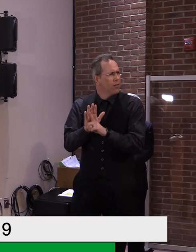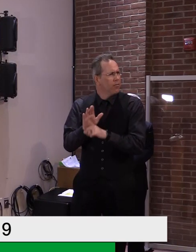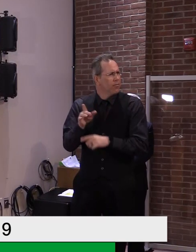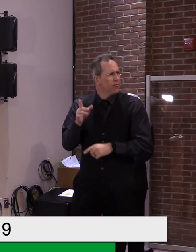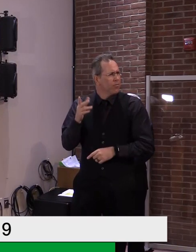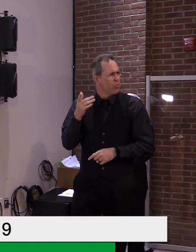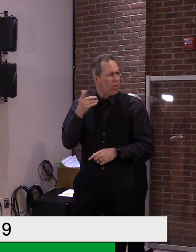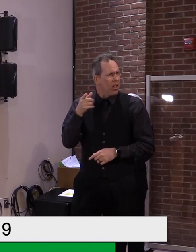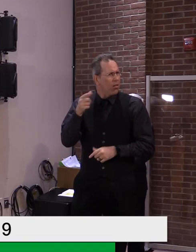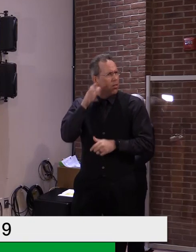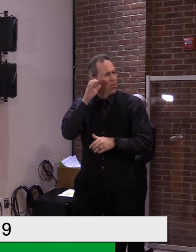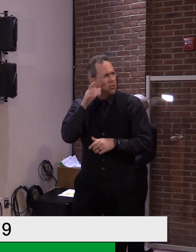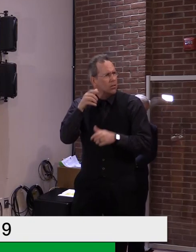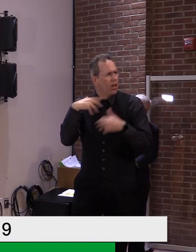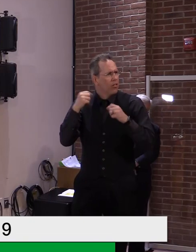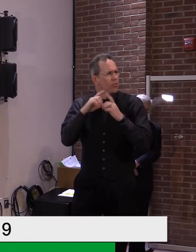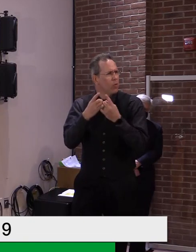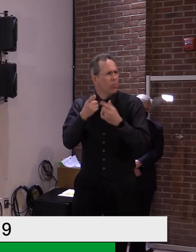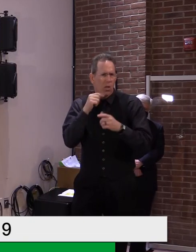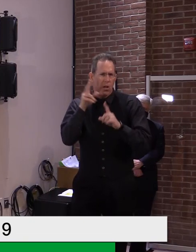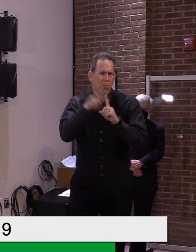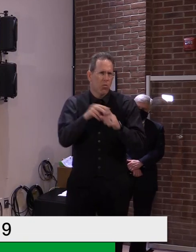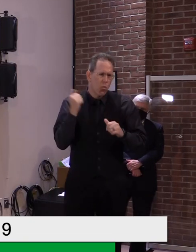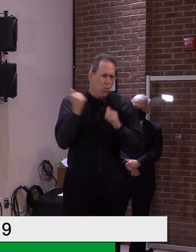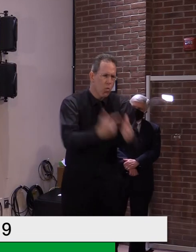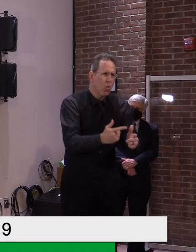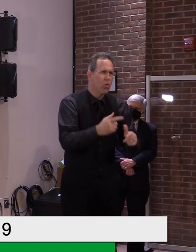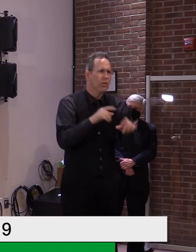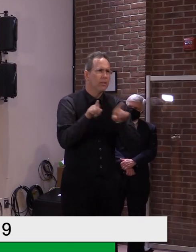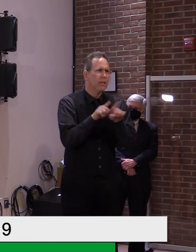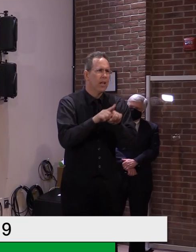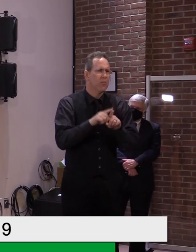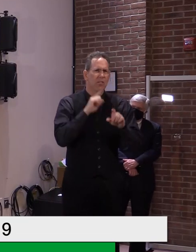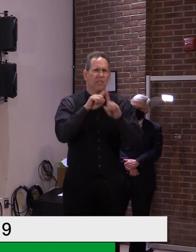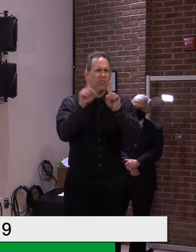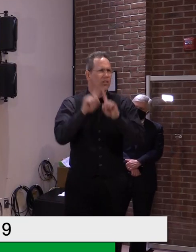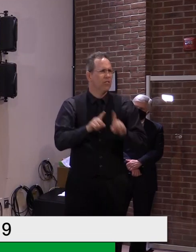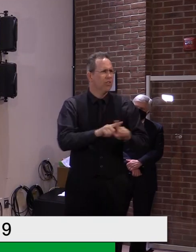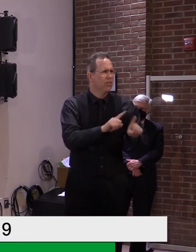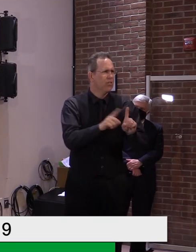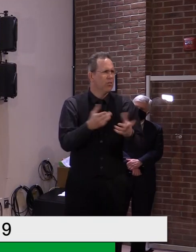that and why that's not being offered to the general public.